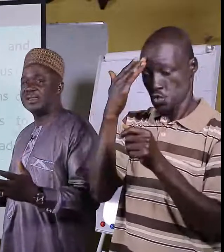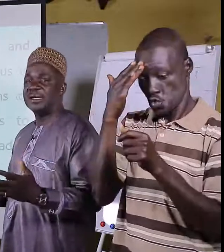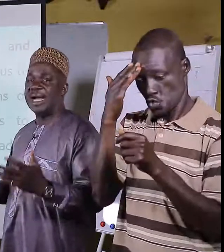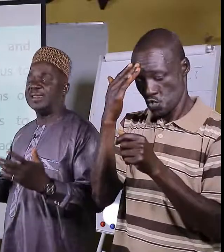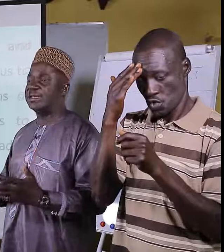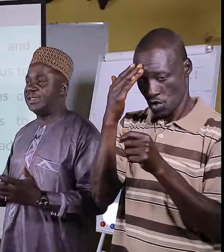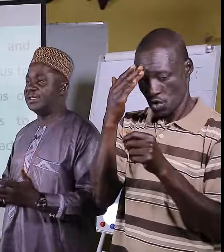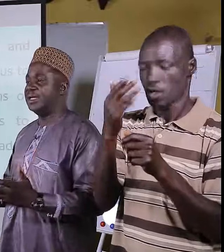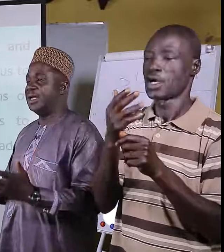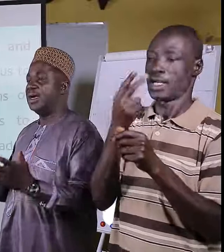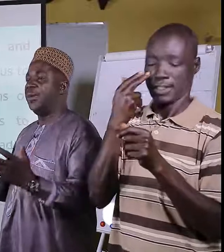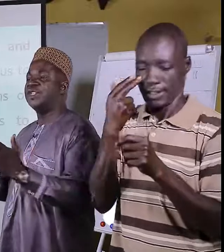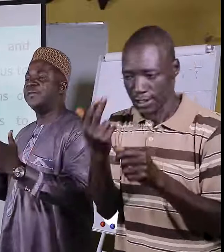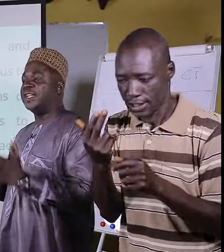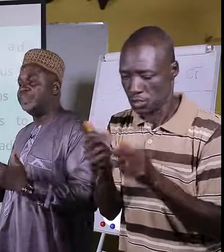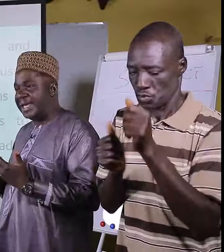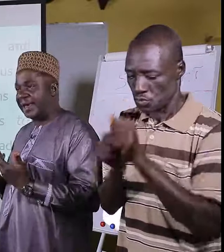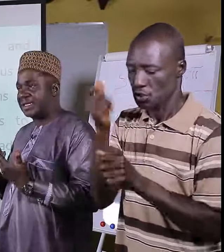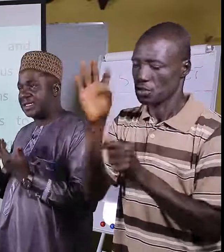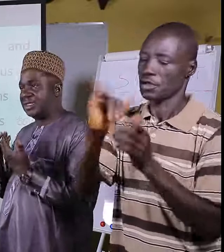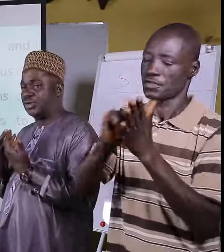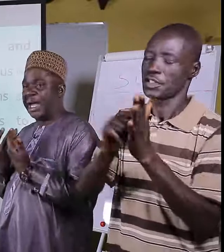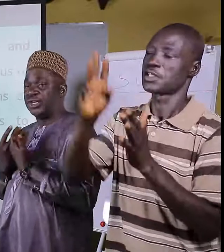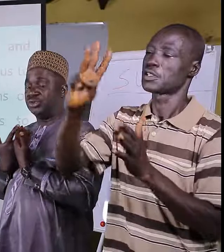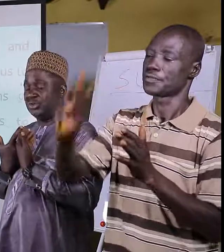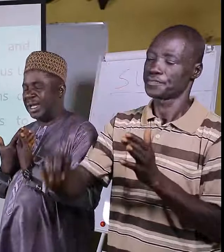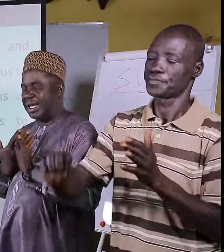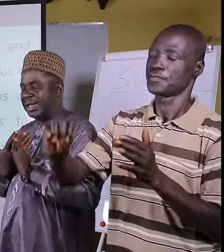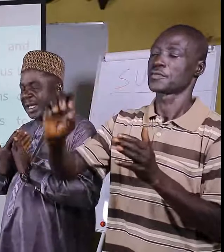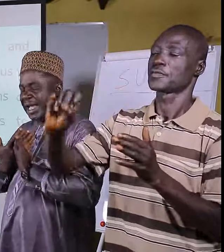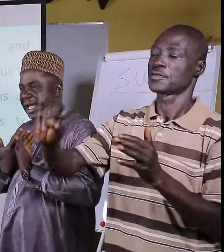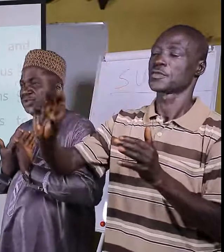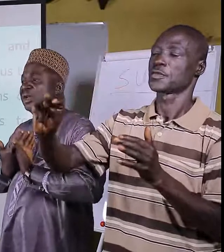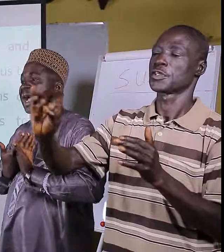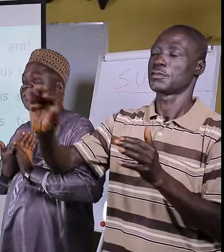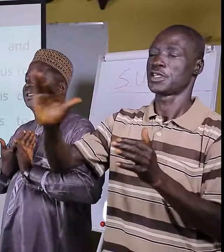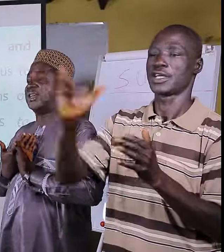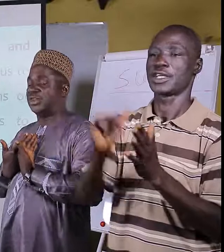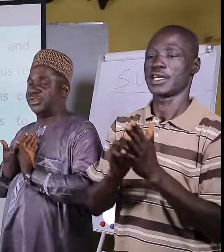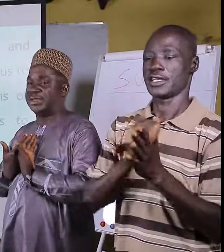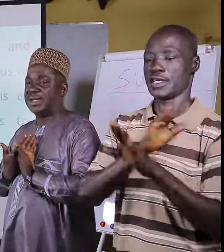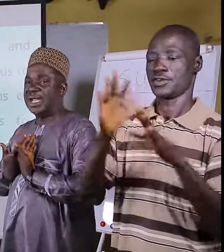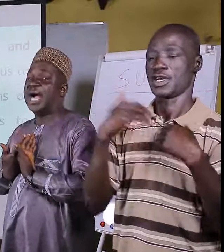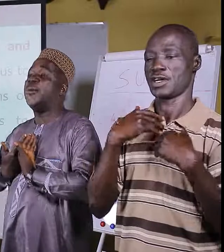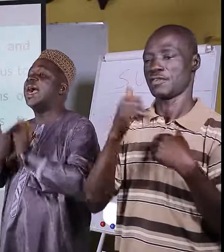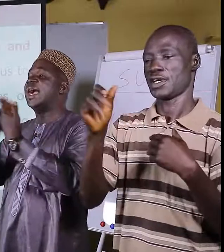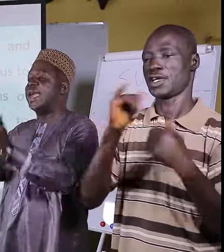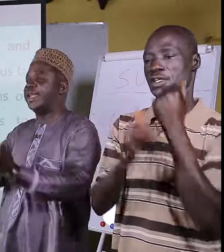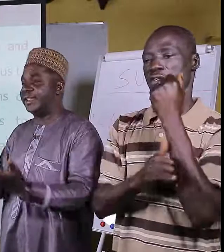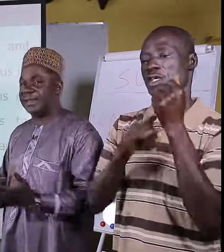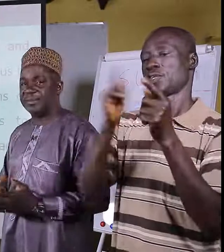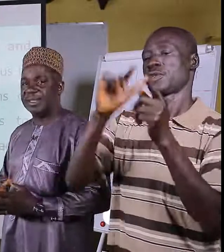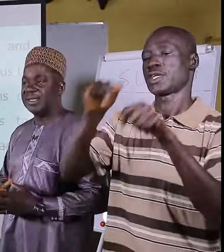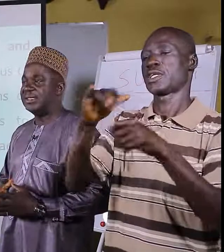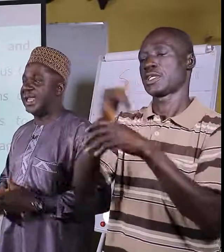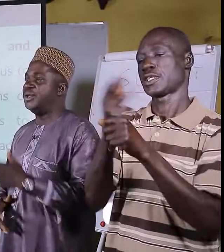assess and see which of these minerals I do not have as a country and where can I